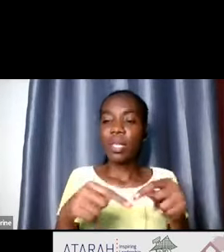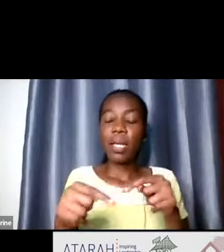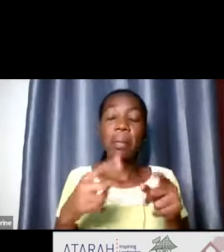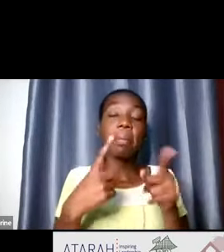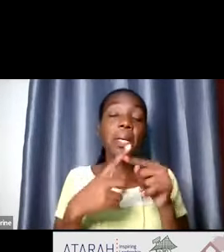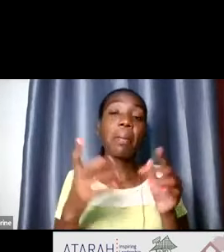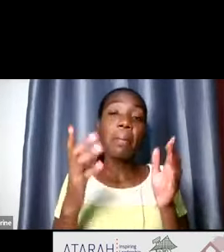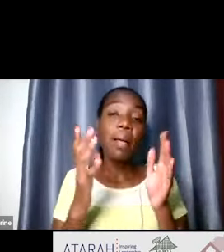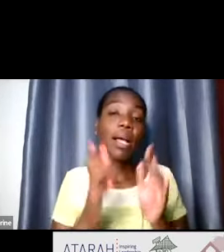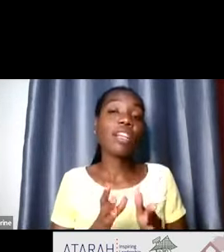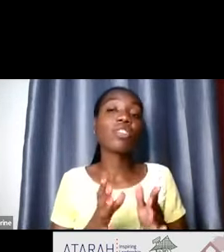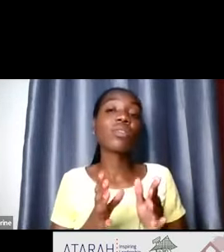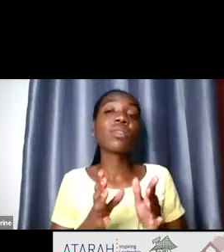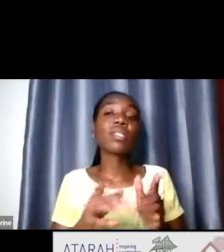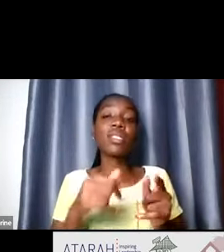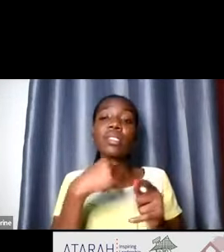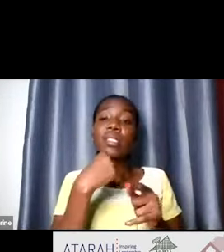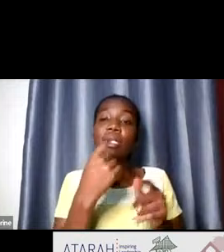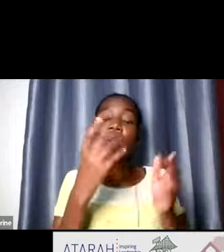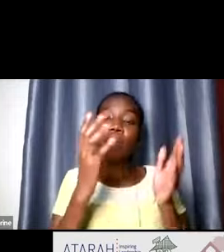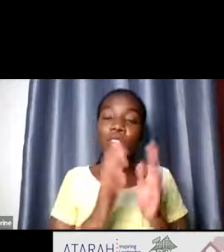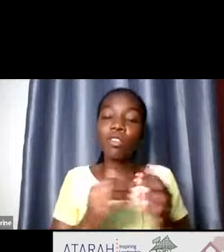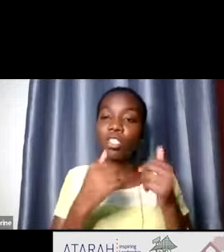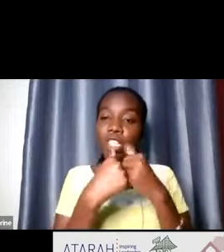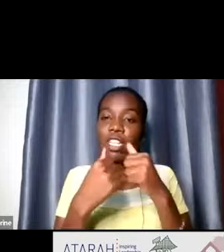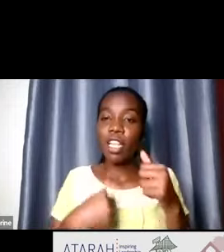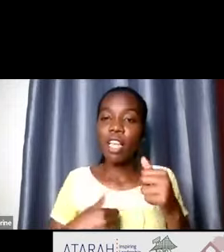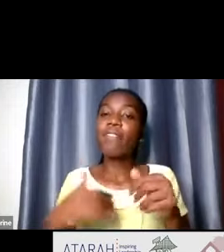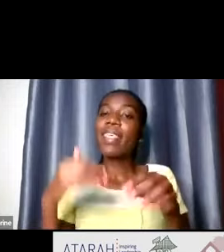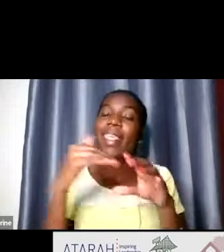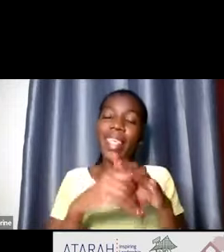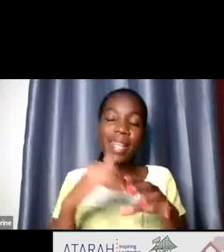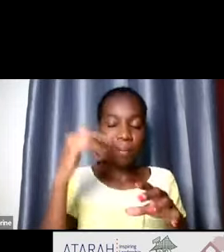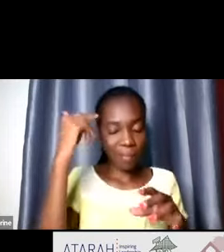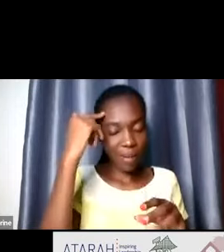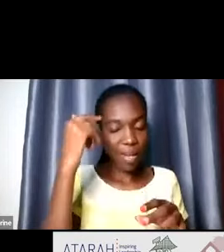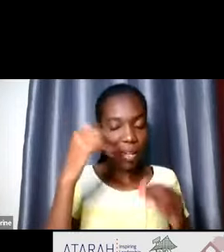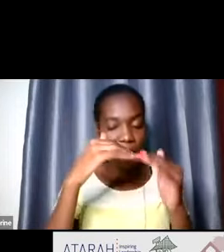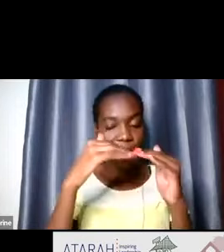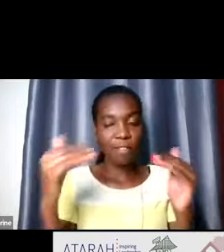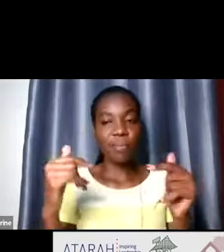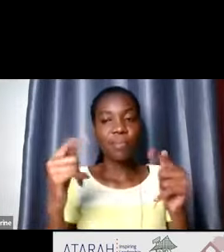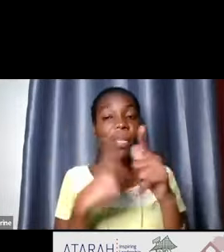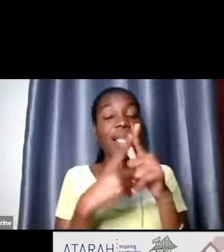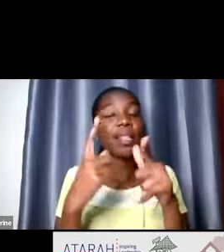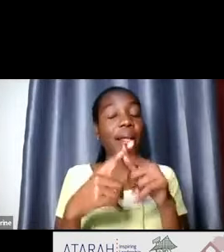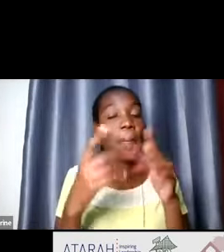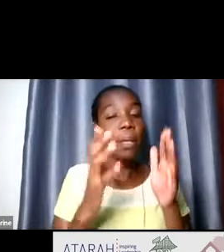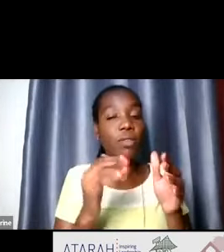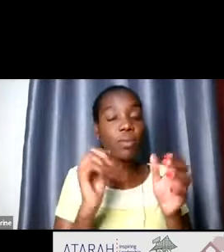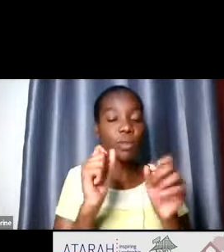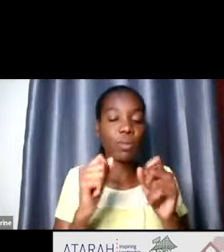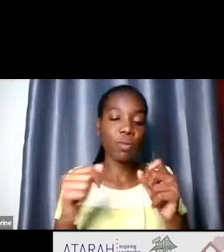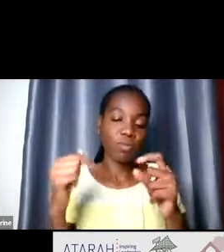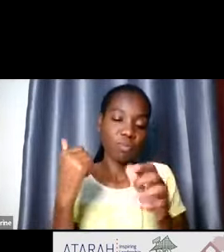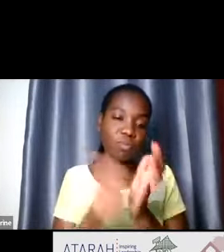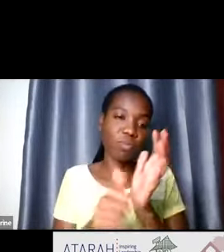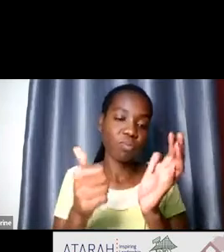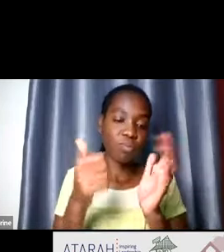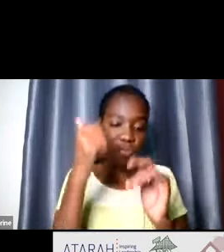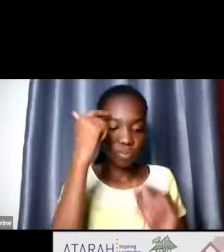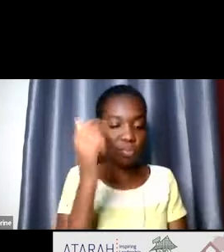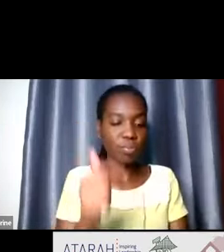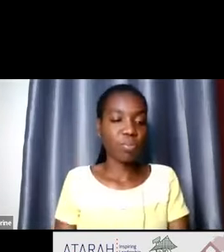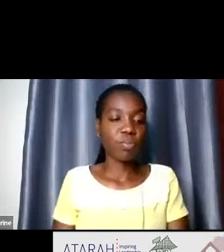person is saying that the person is having challenges at a brain level. So the person can actually damage their brain.